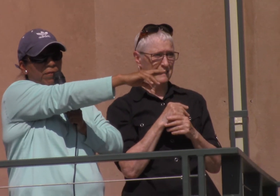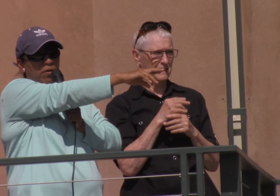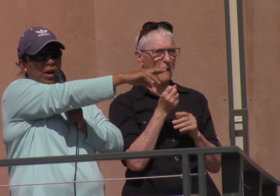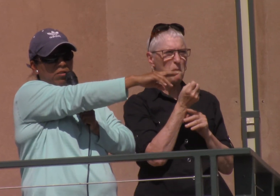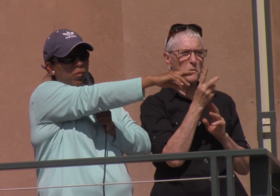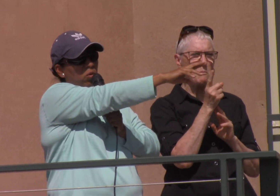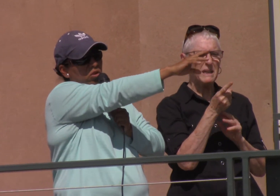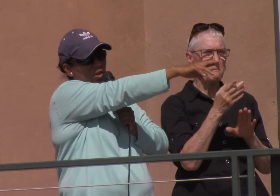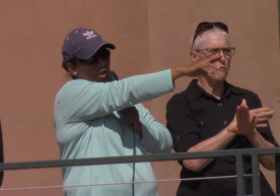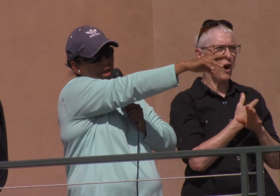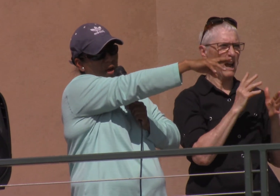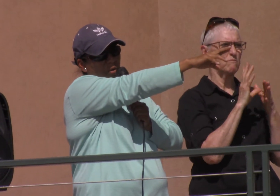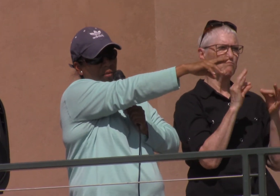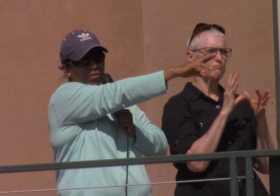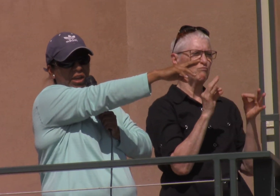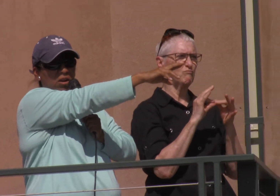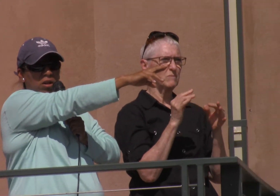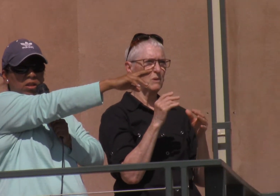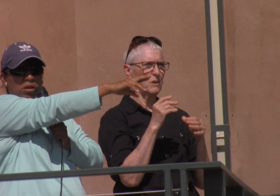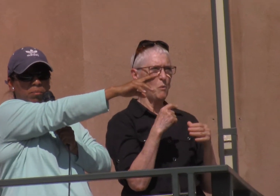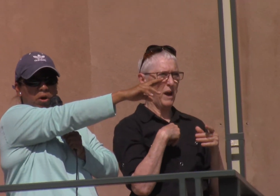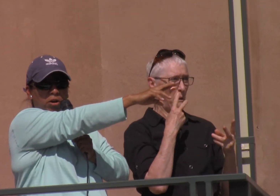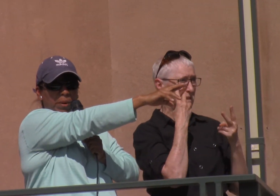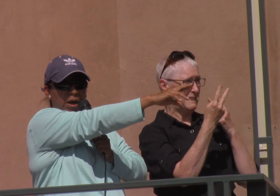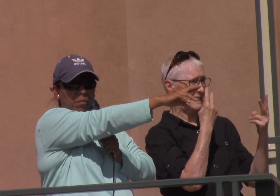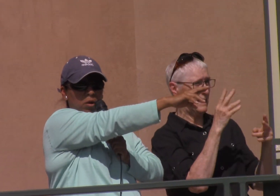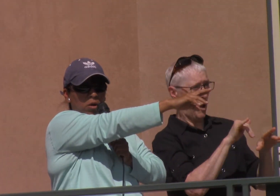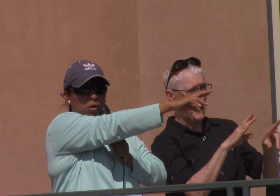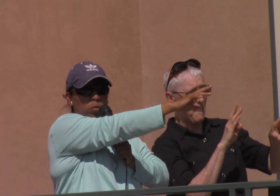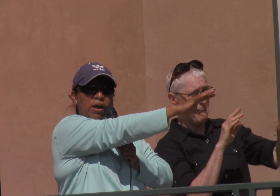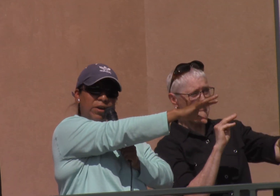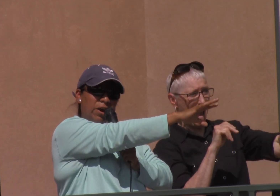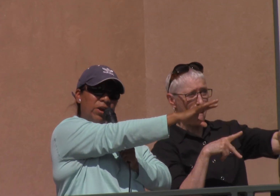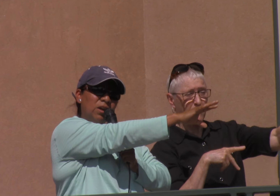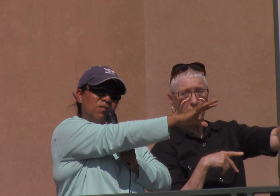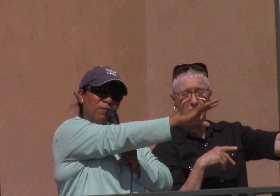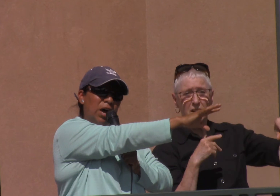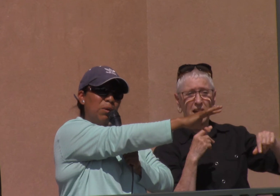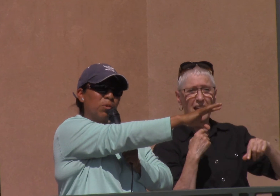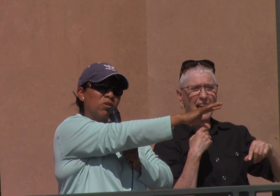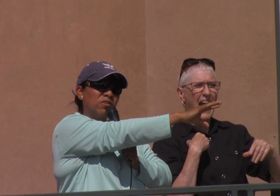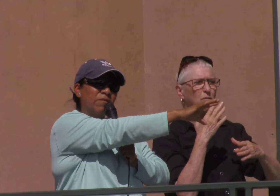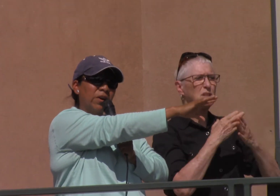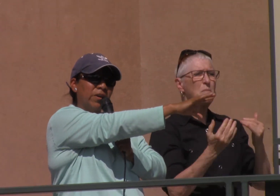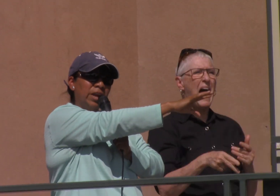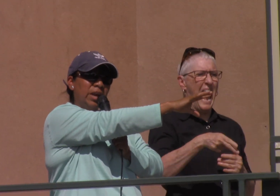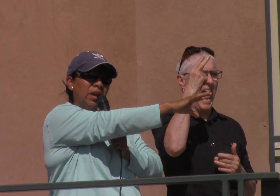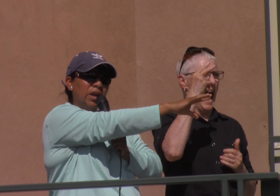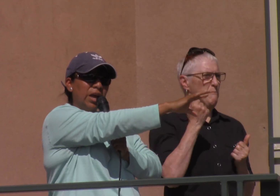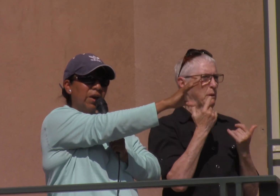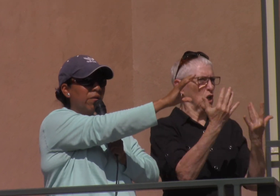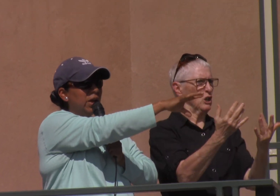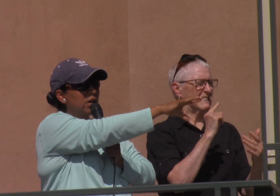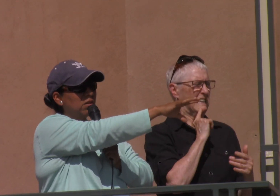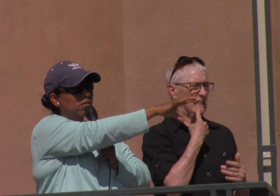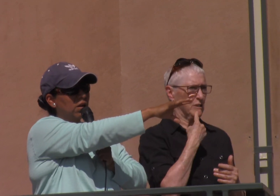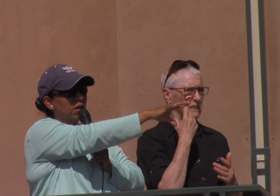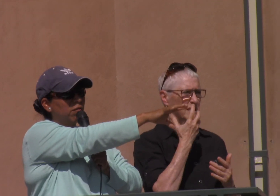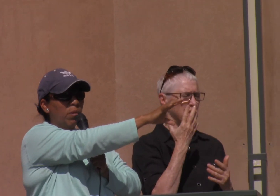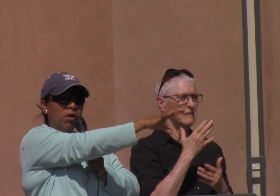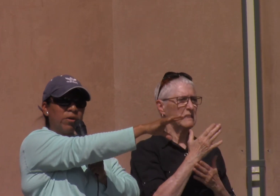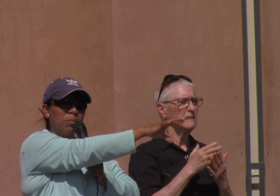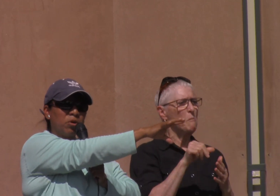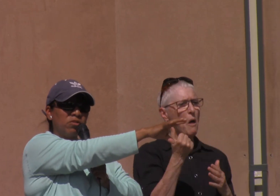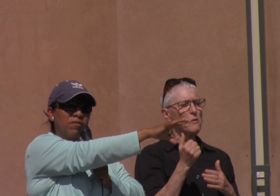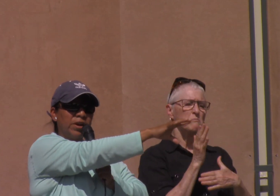minutes before I spoke to look at what I'm seeing on the bark map. We have areas of high burn severity, areas